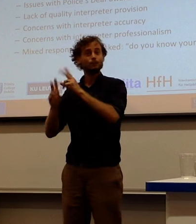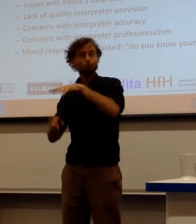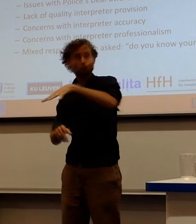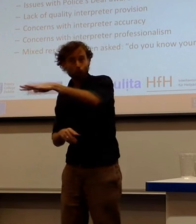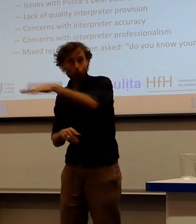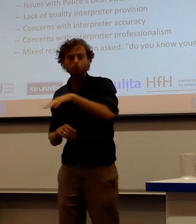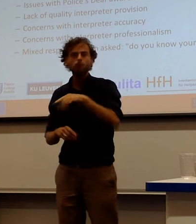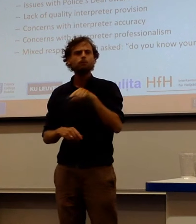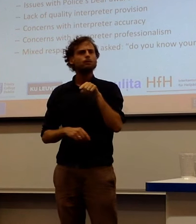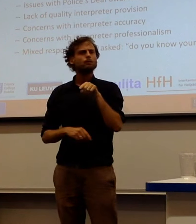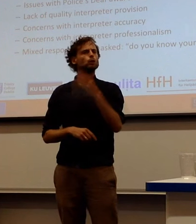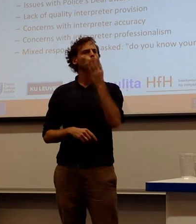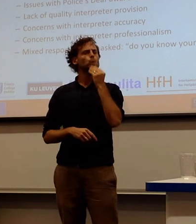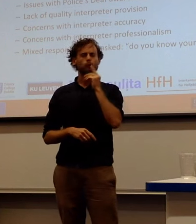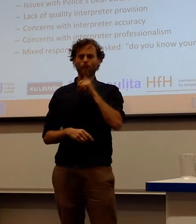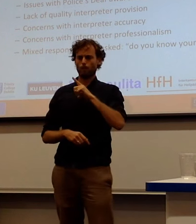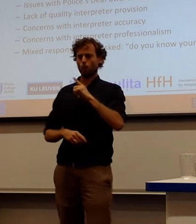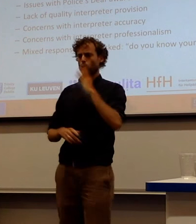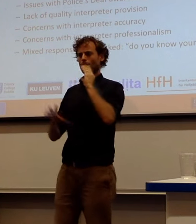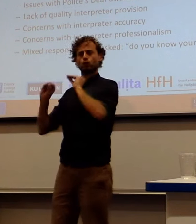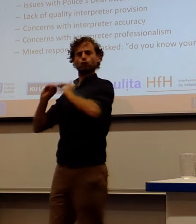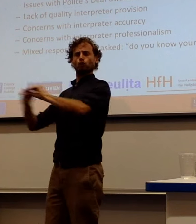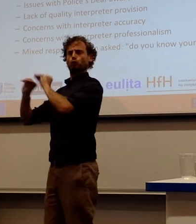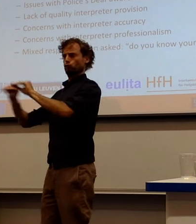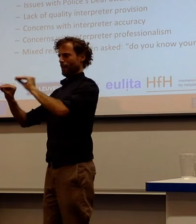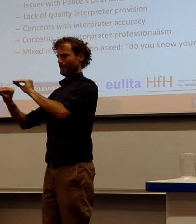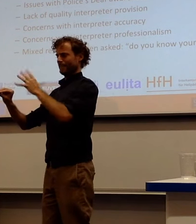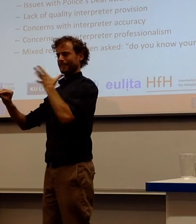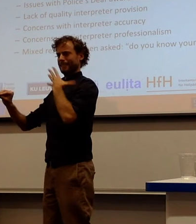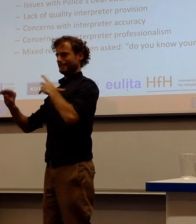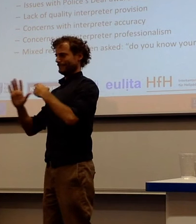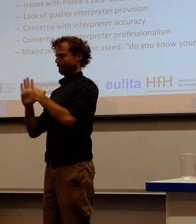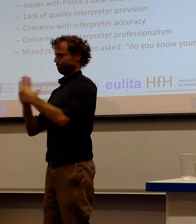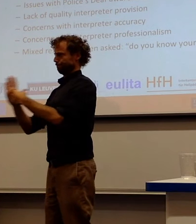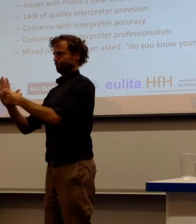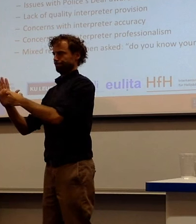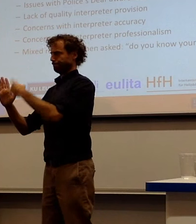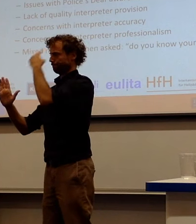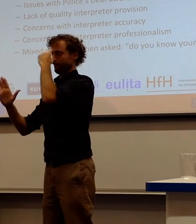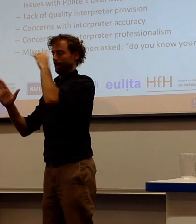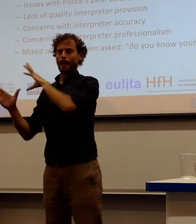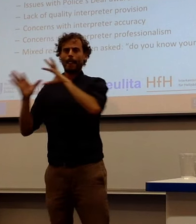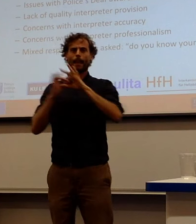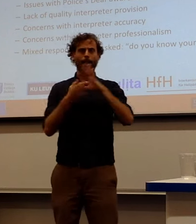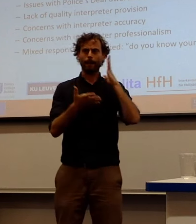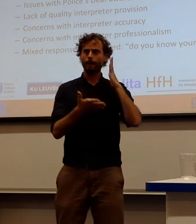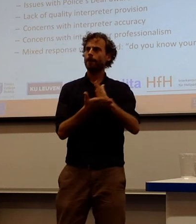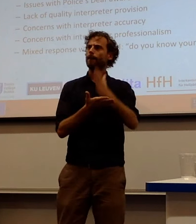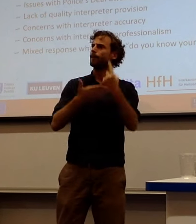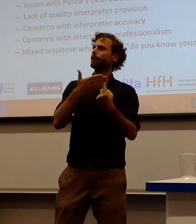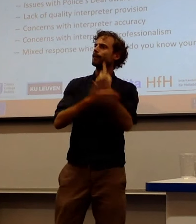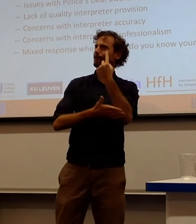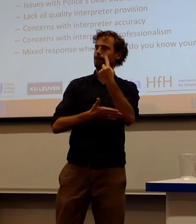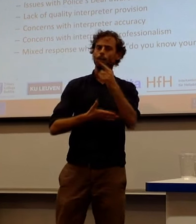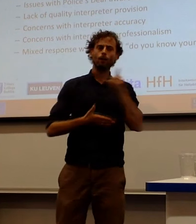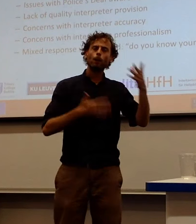deaf people, and with interpreters. And that's very useful because when you think about training one group, you have